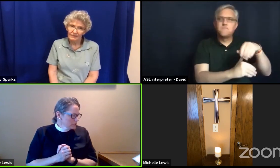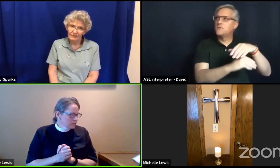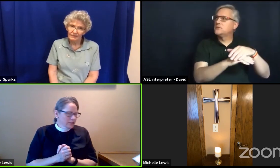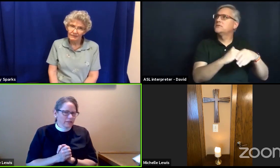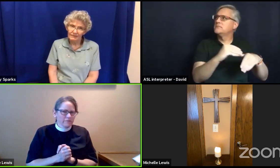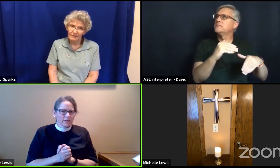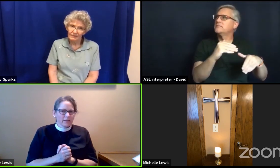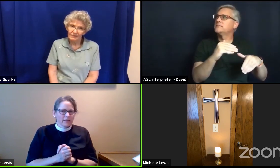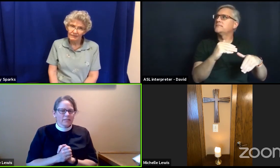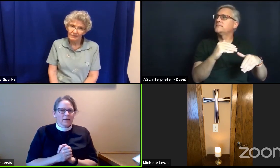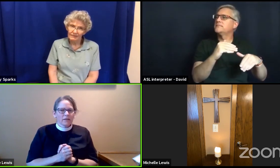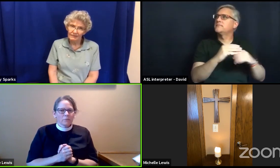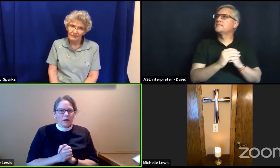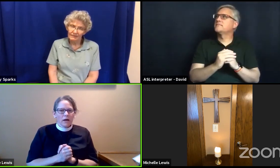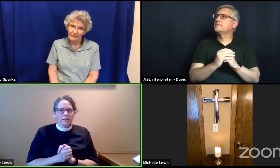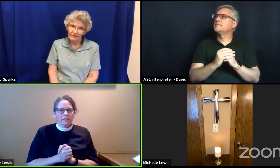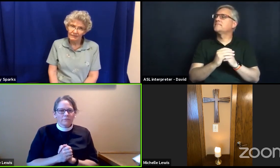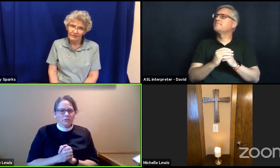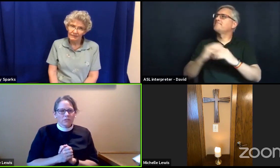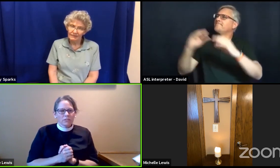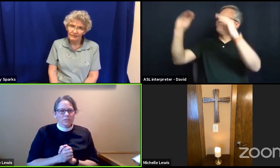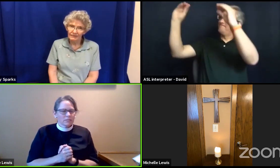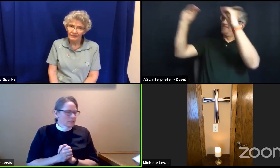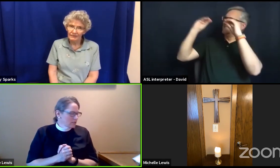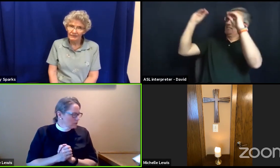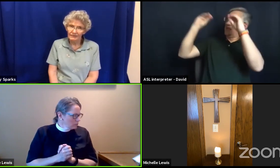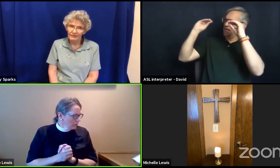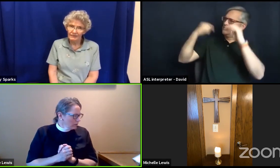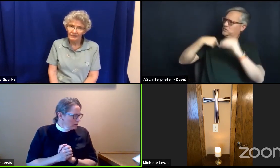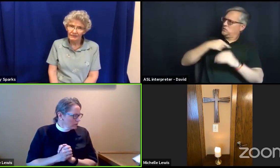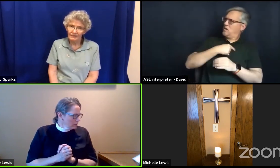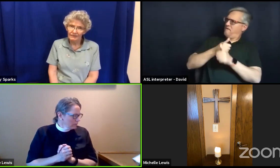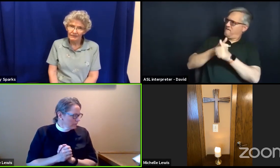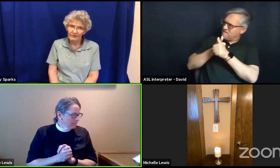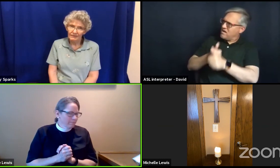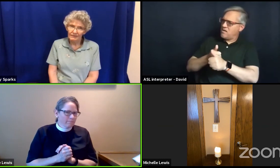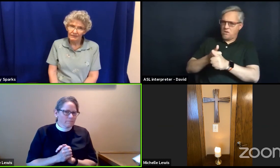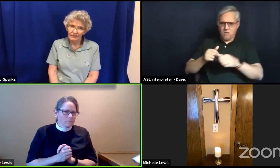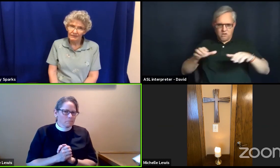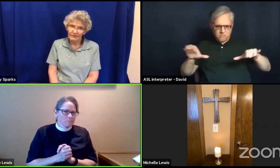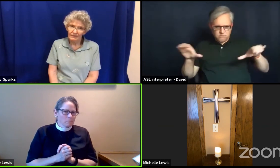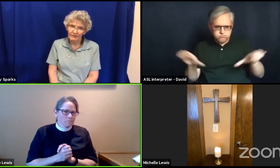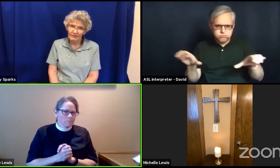Teach us to live as the body of Jesus in the world,